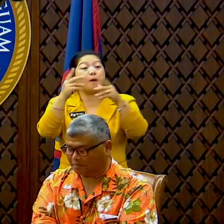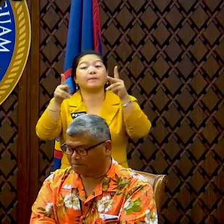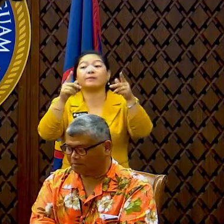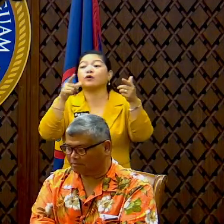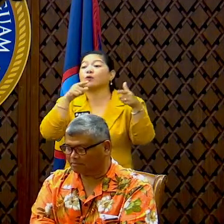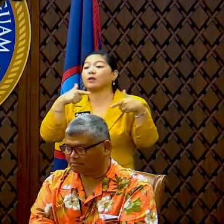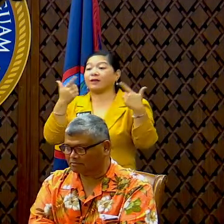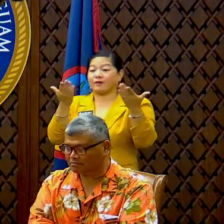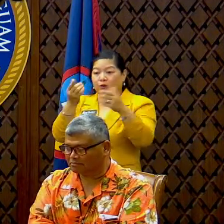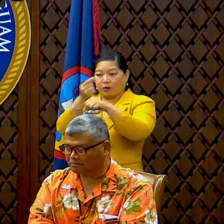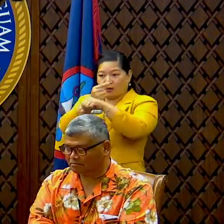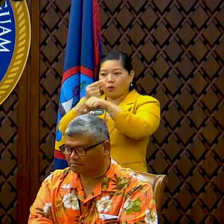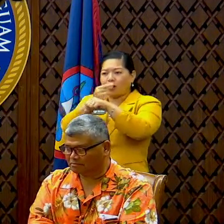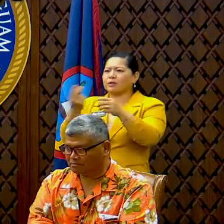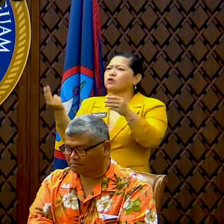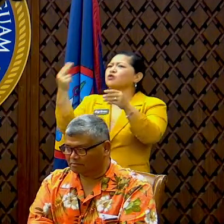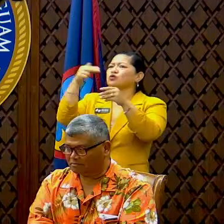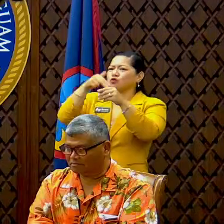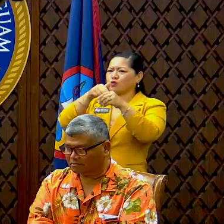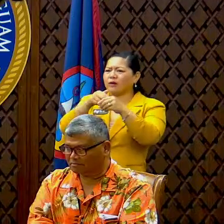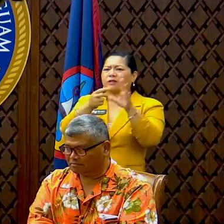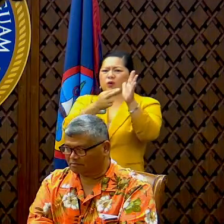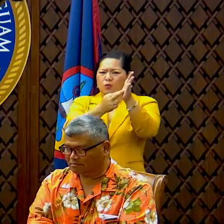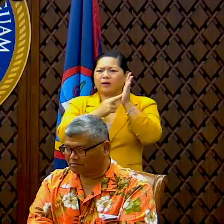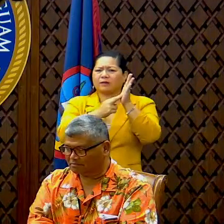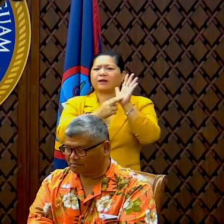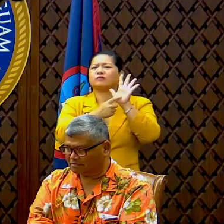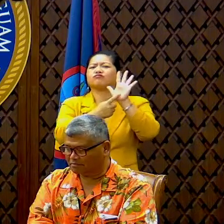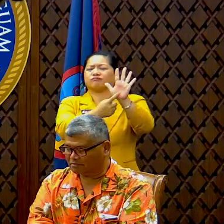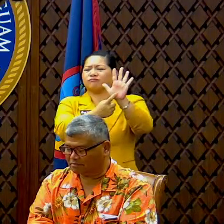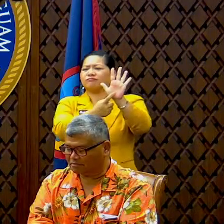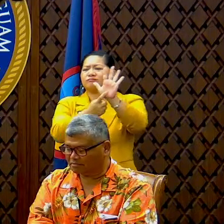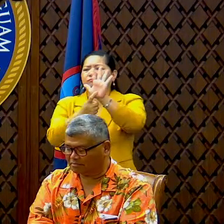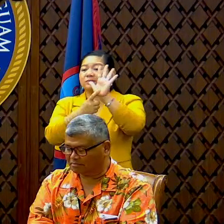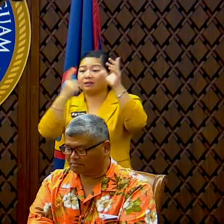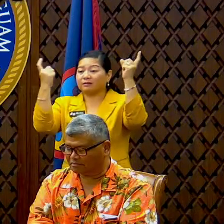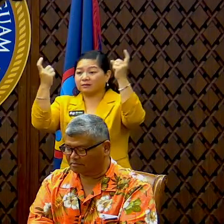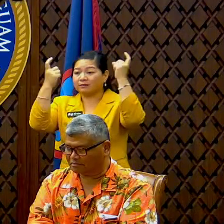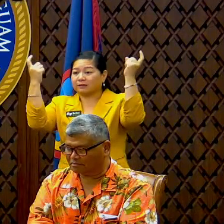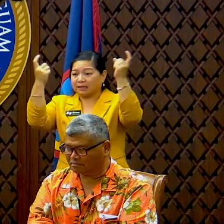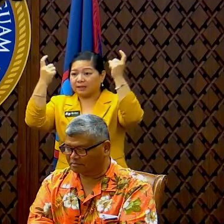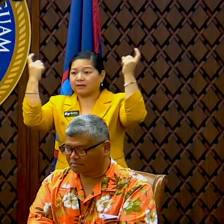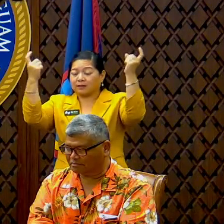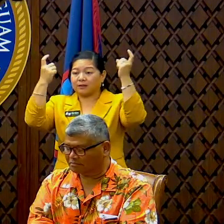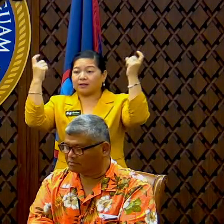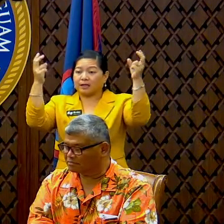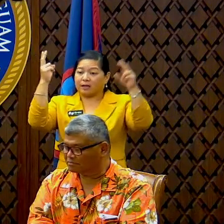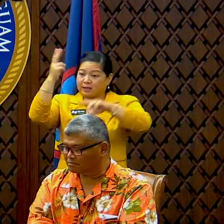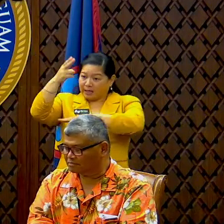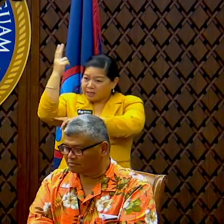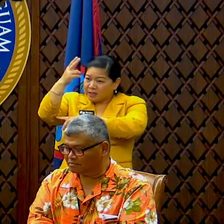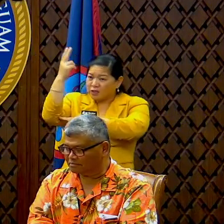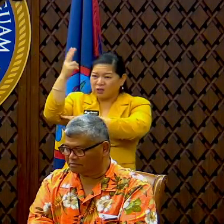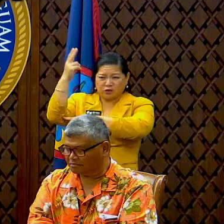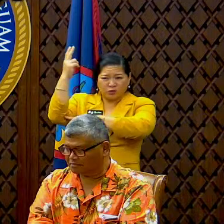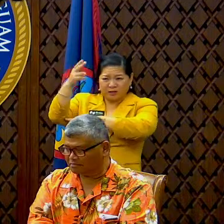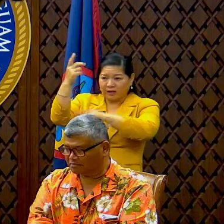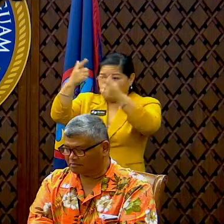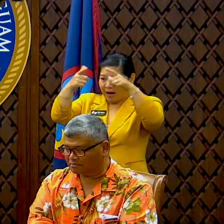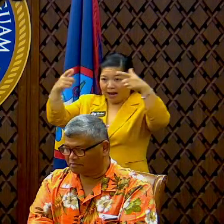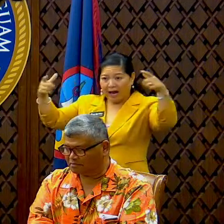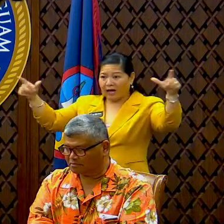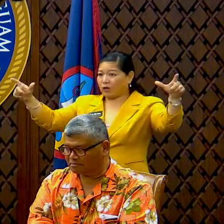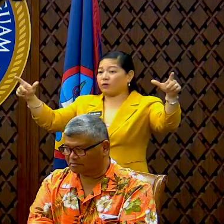Guam to join in recognizing and celebrating the history,